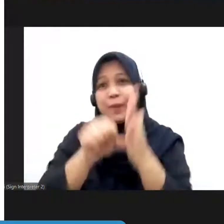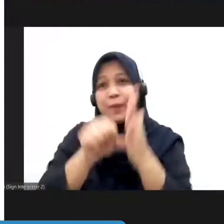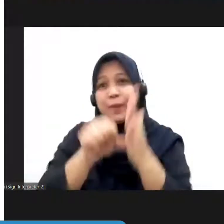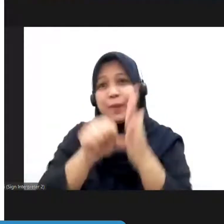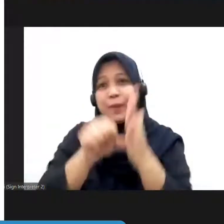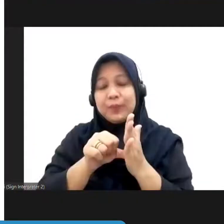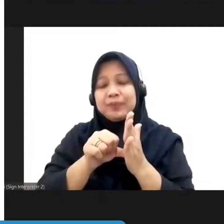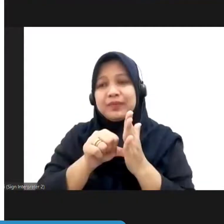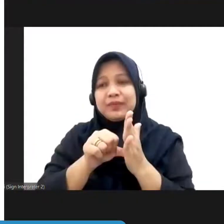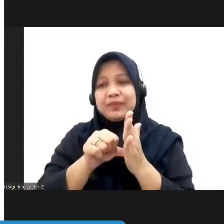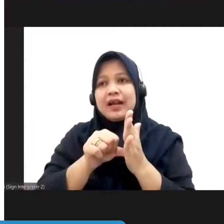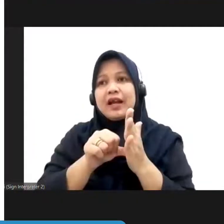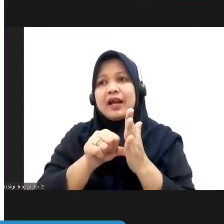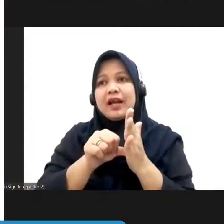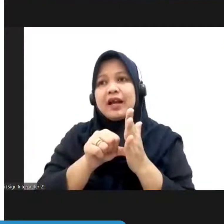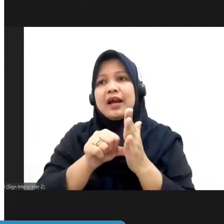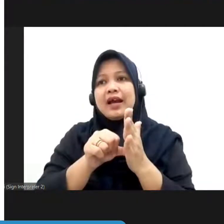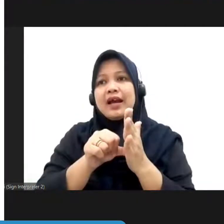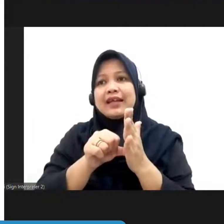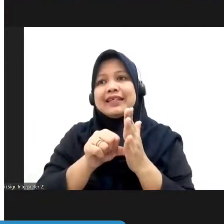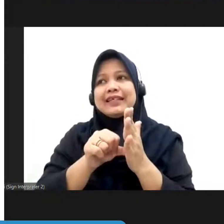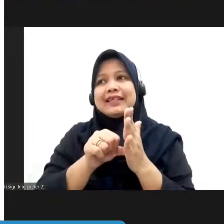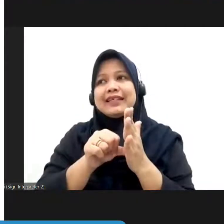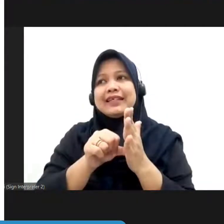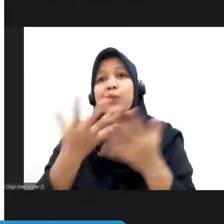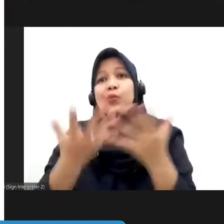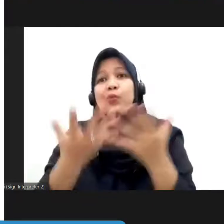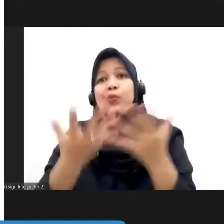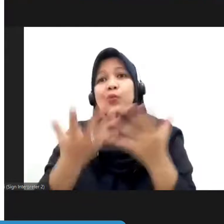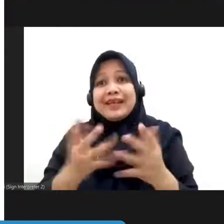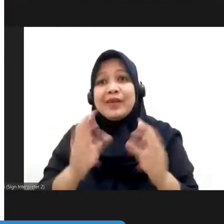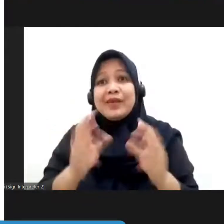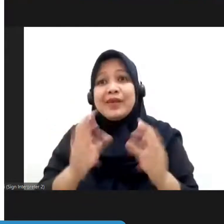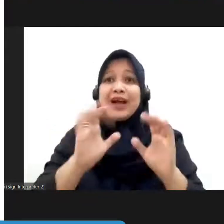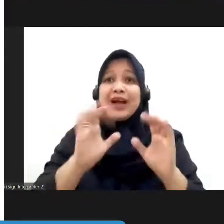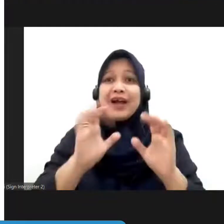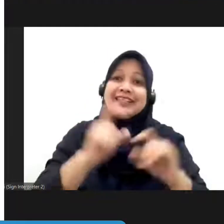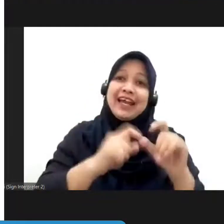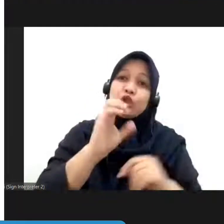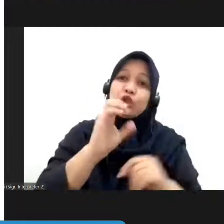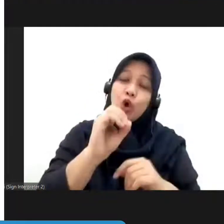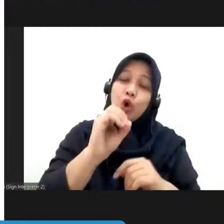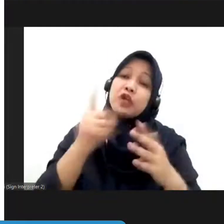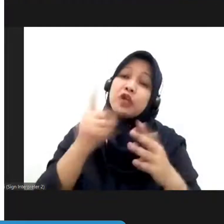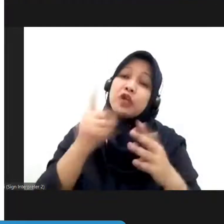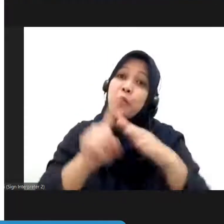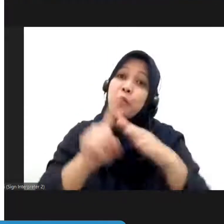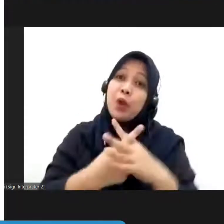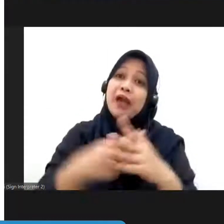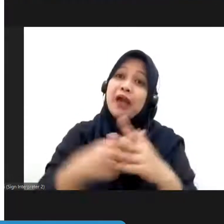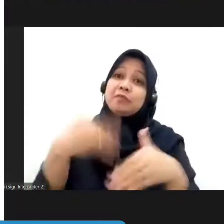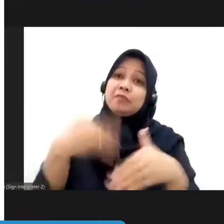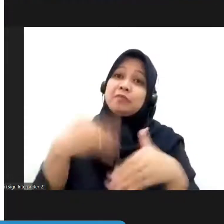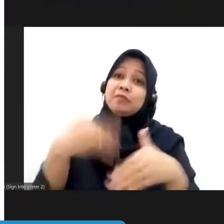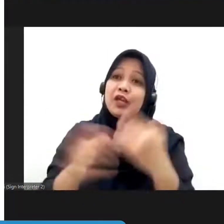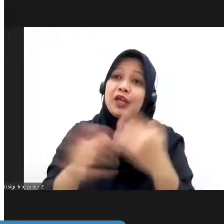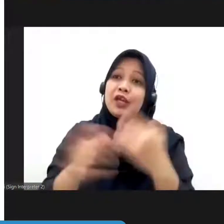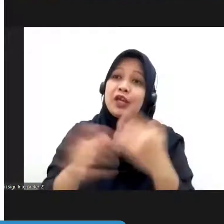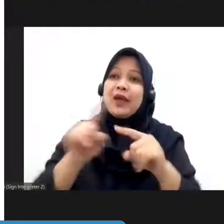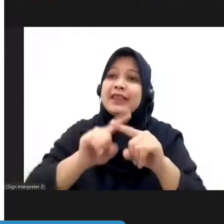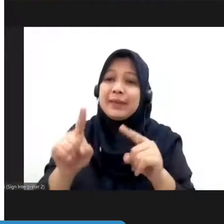say that not many of the CSO are going to that way. We are more on the excellence of our community participation.